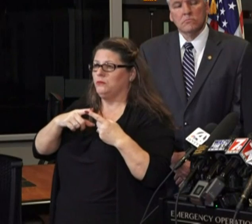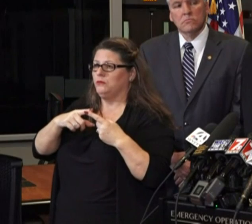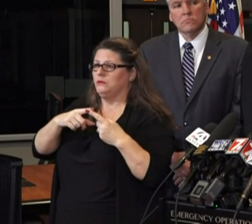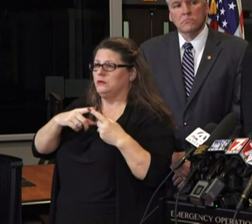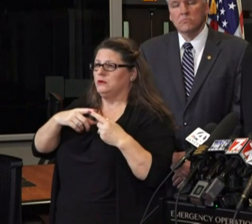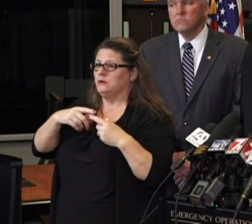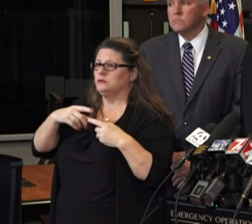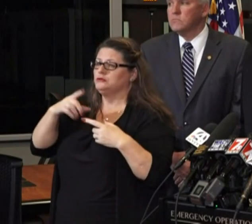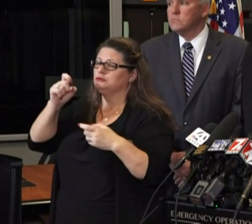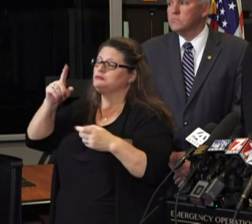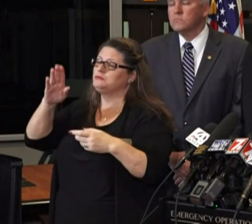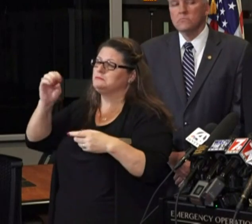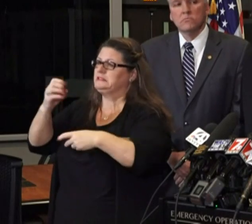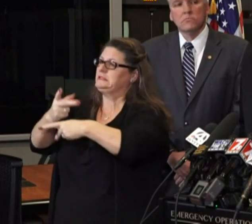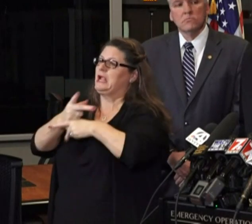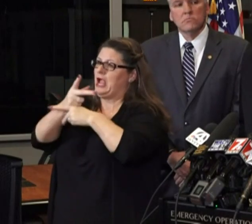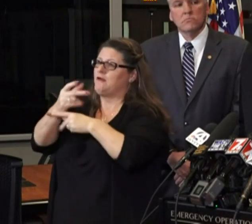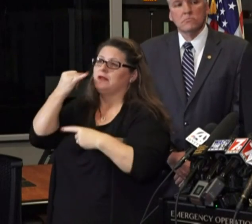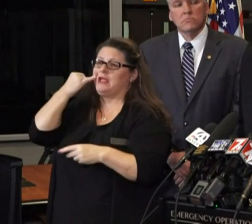that. But